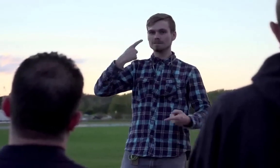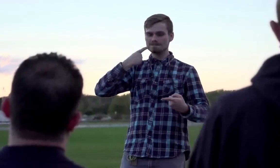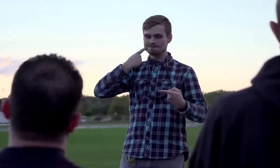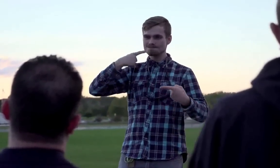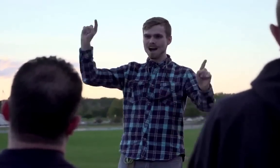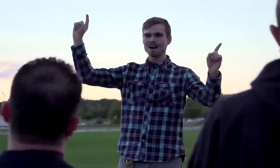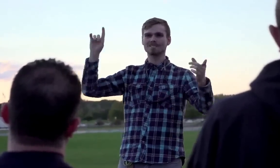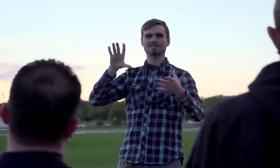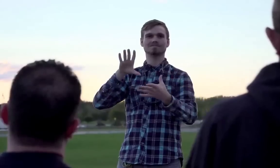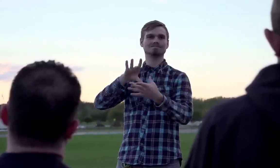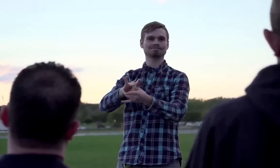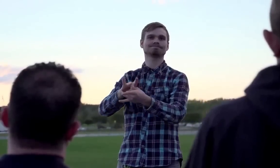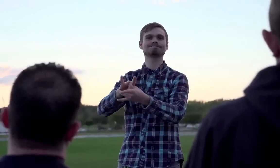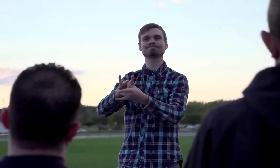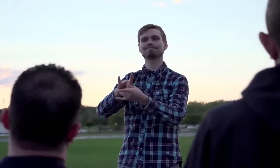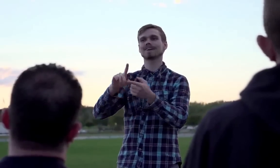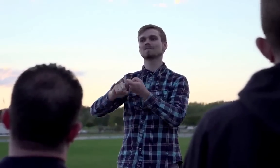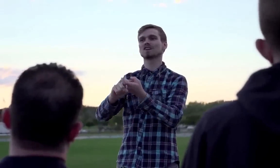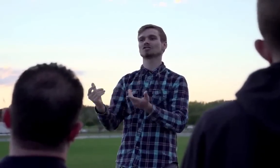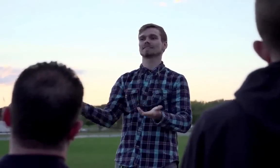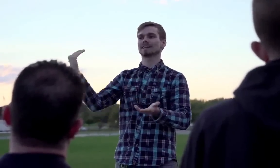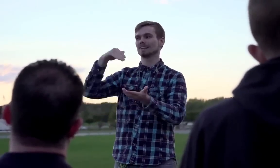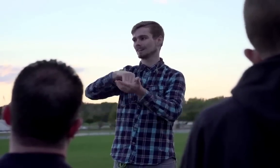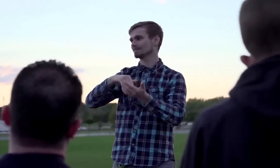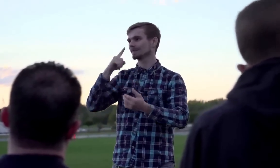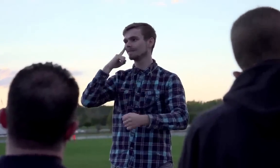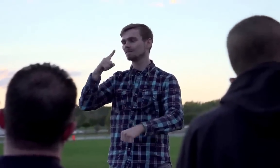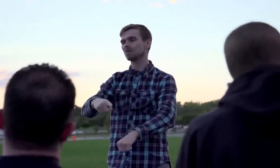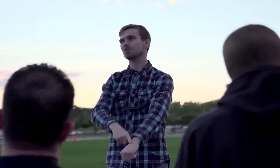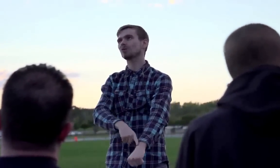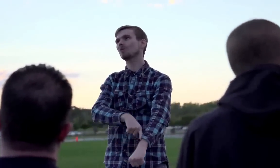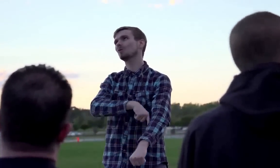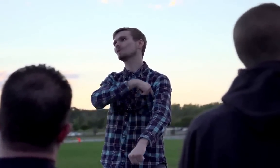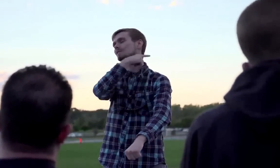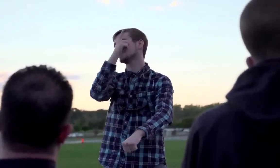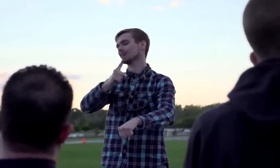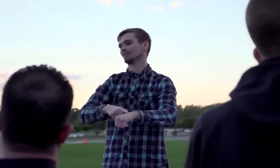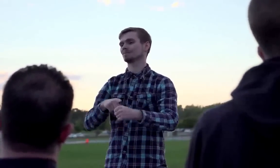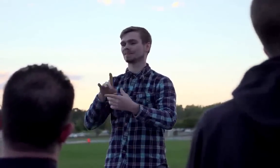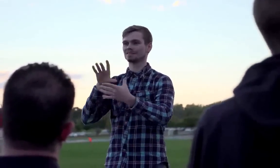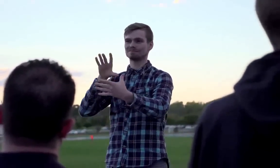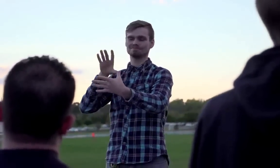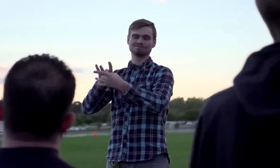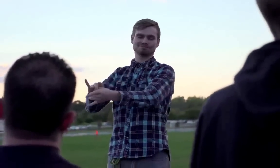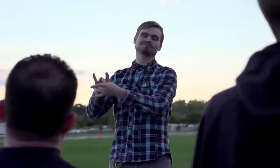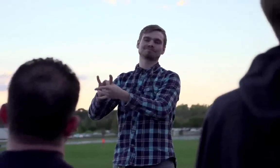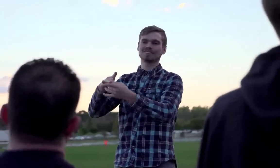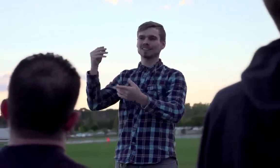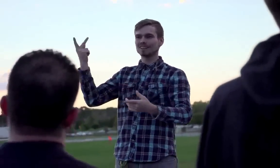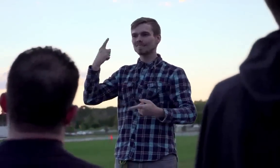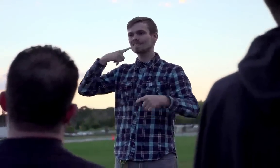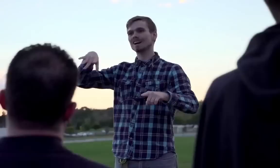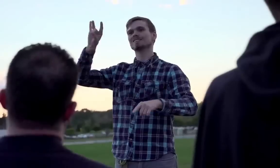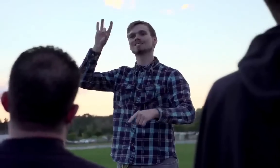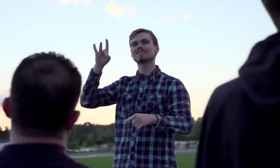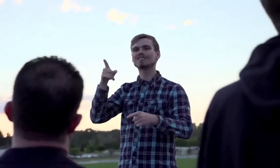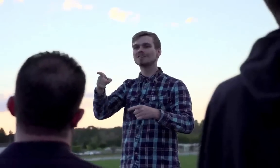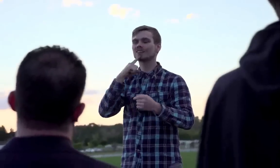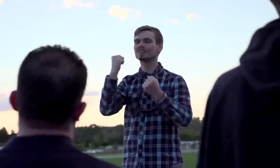summer, we finally really reconnected in that really special way again. And it had taken a long time to do that,